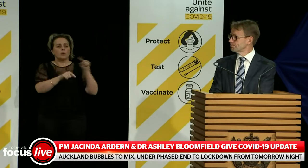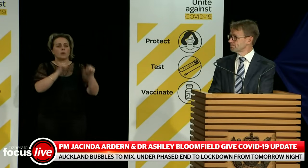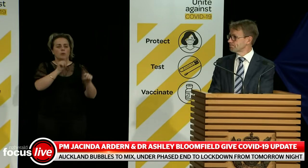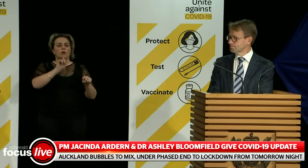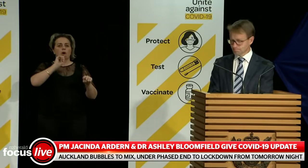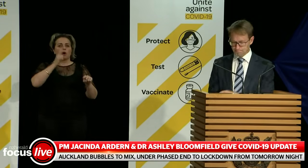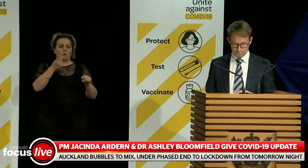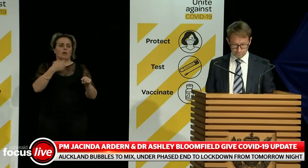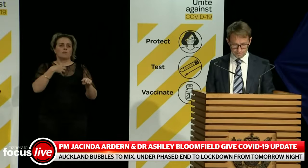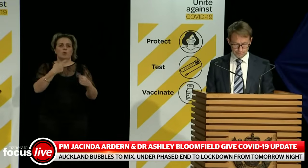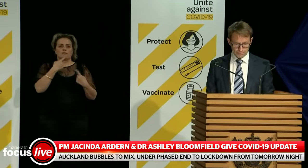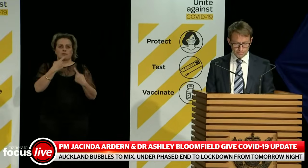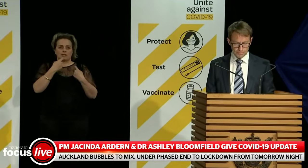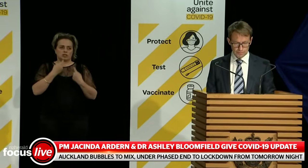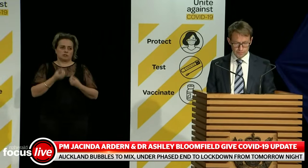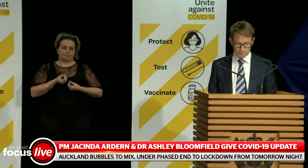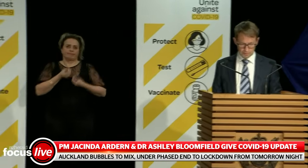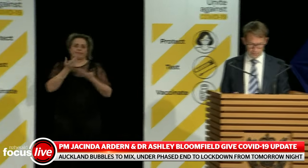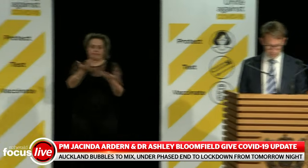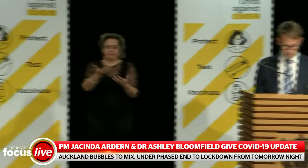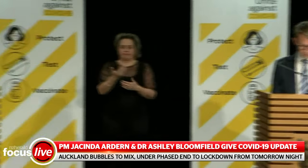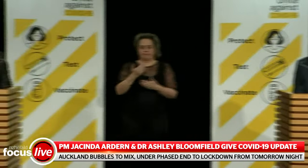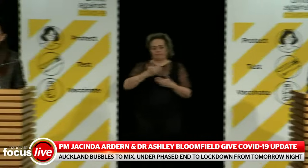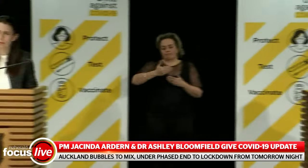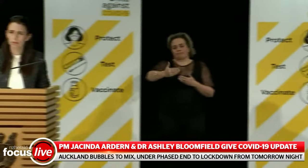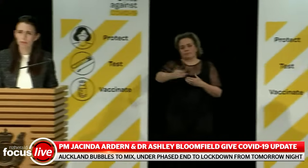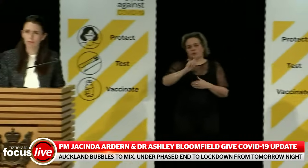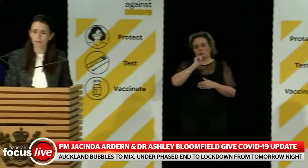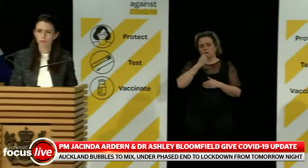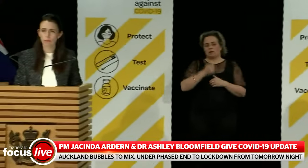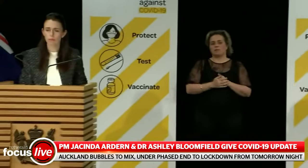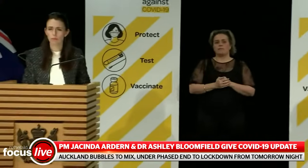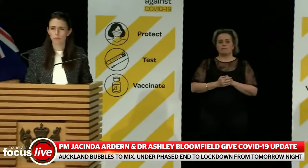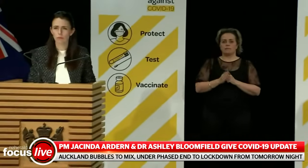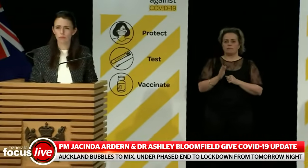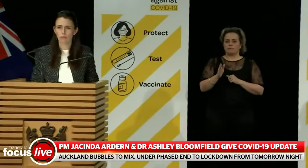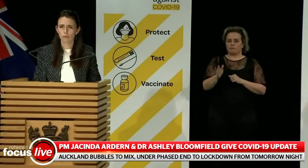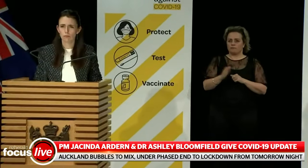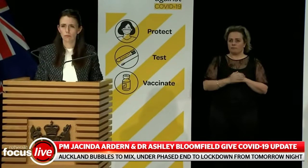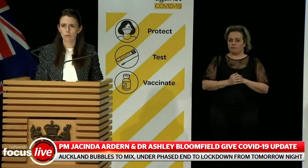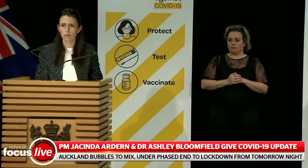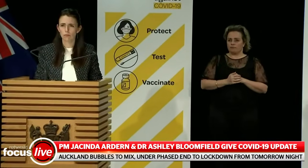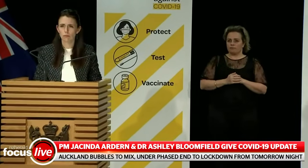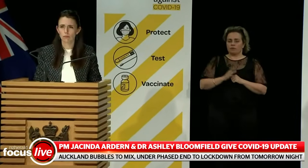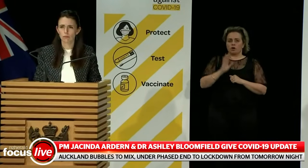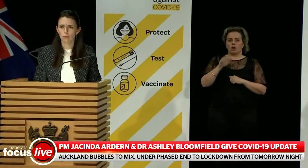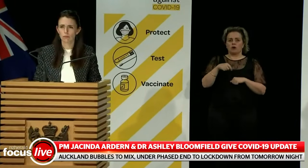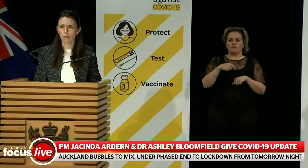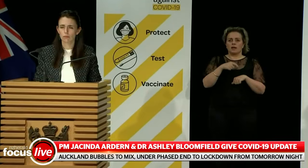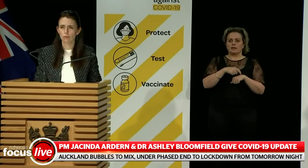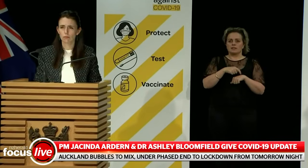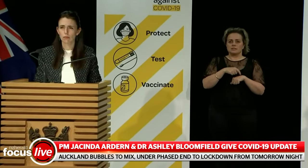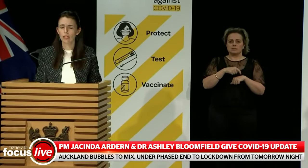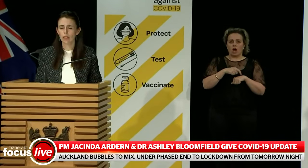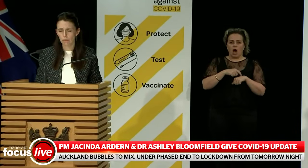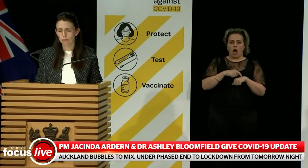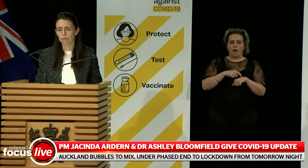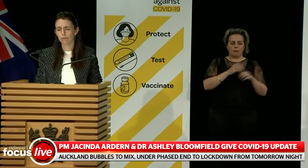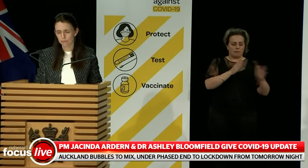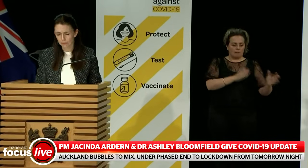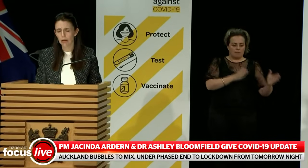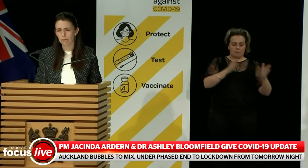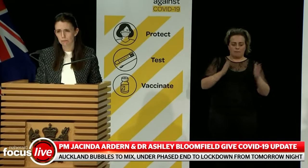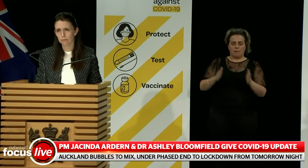public. I'll come to Mikey and then I'm going to come through the middle. Just in terms of the transition outline that you've given